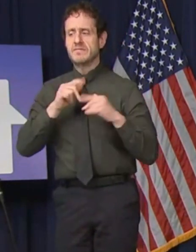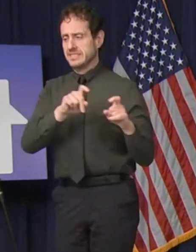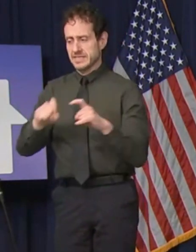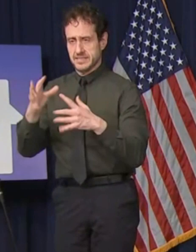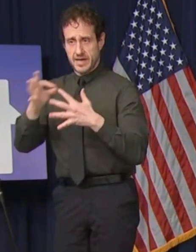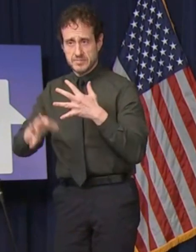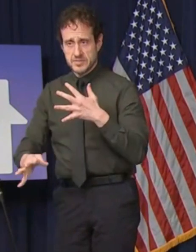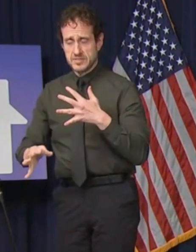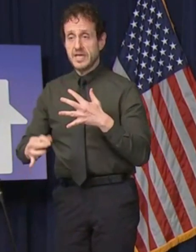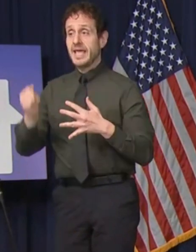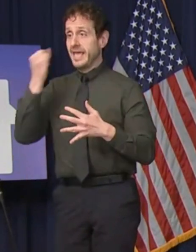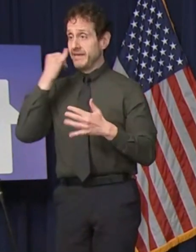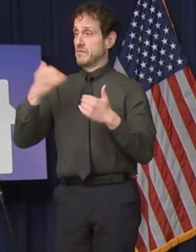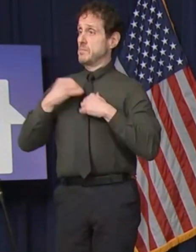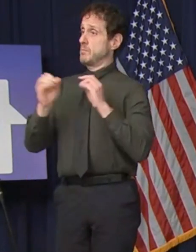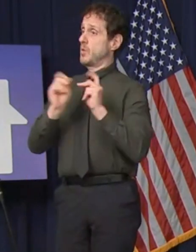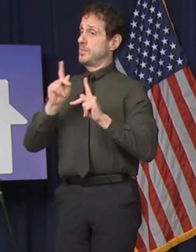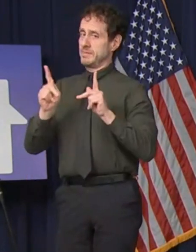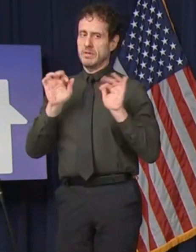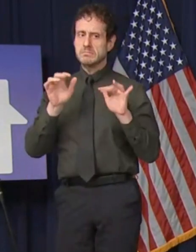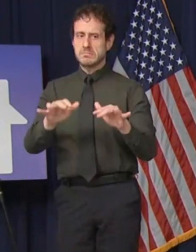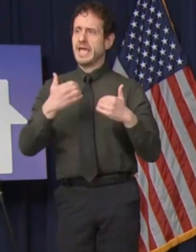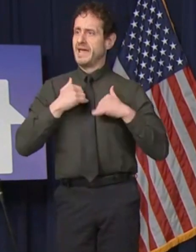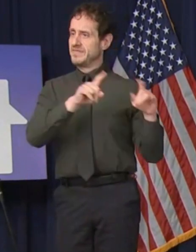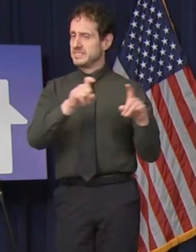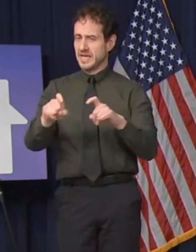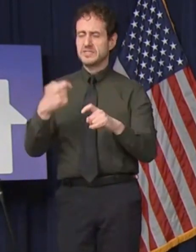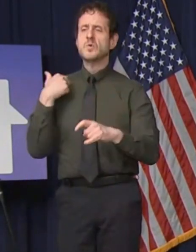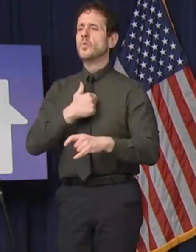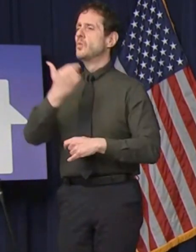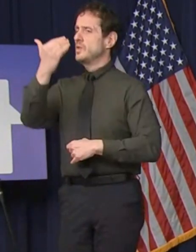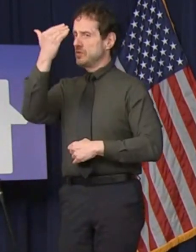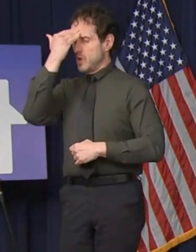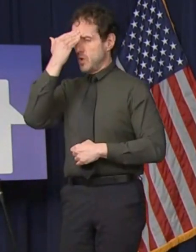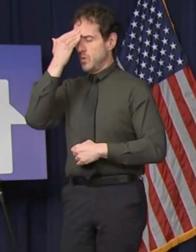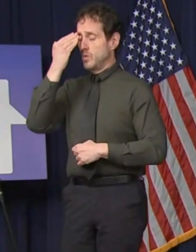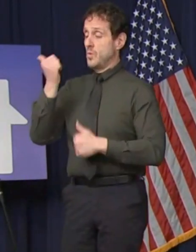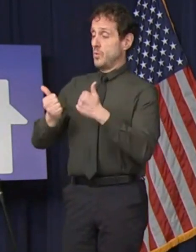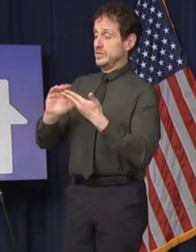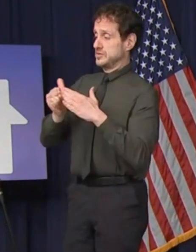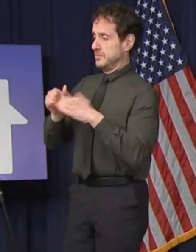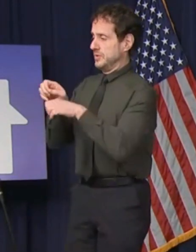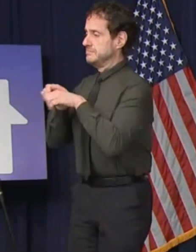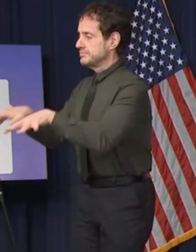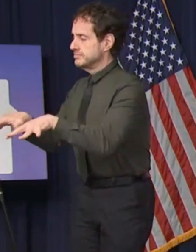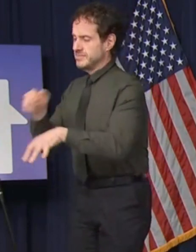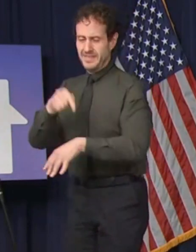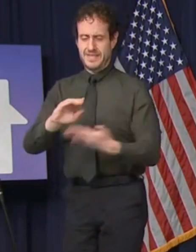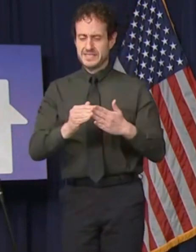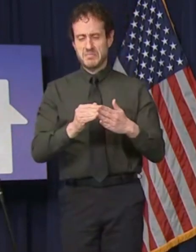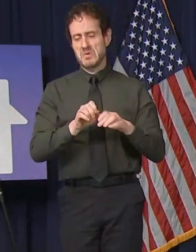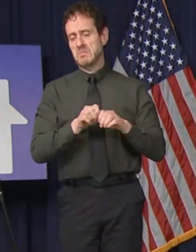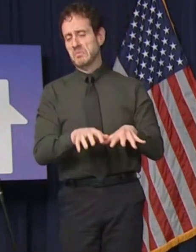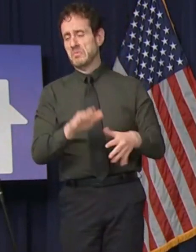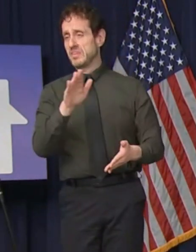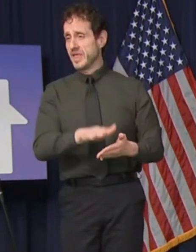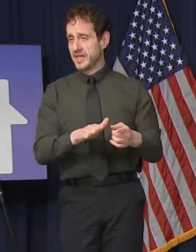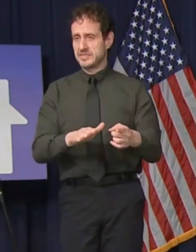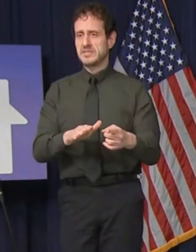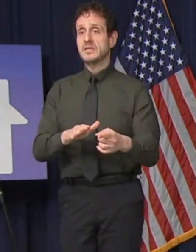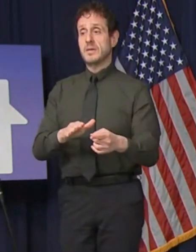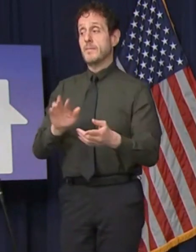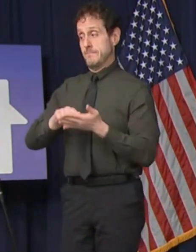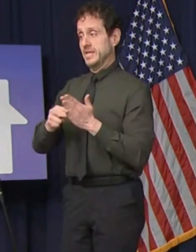know just how widespread the virus is and what communities are being impacted most and where we need to target our